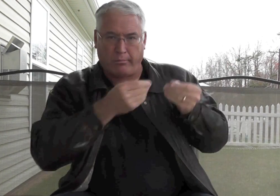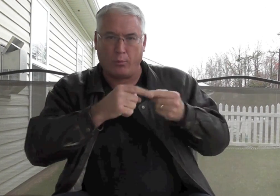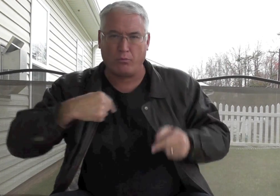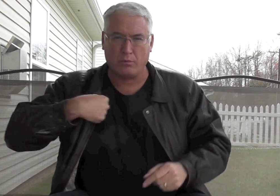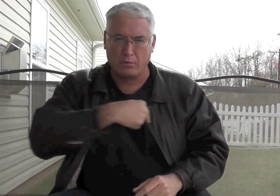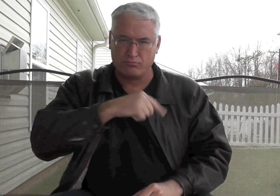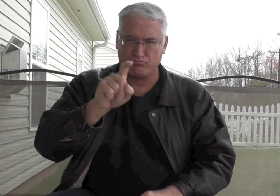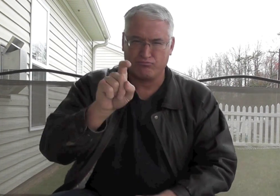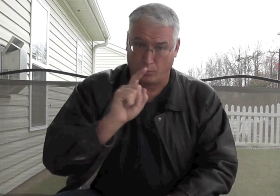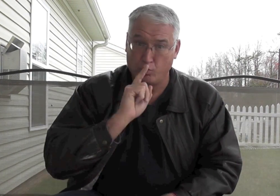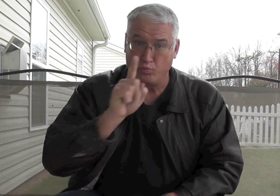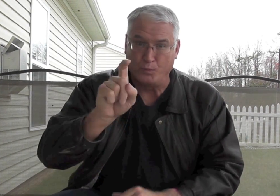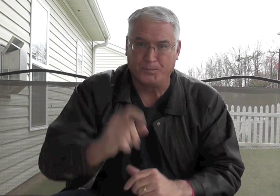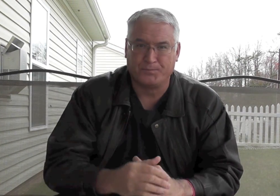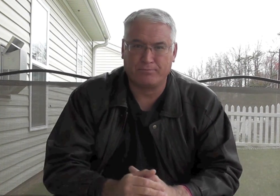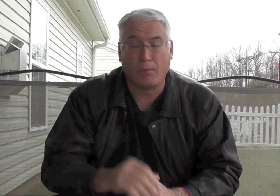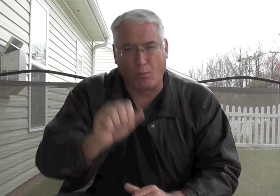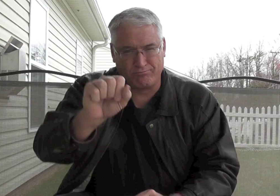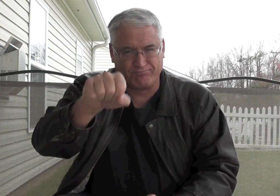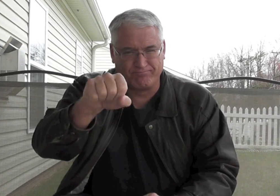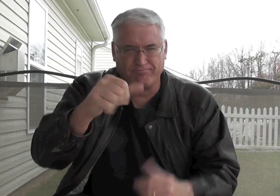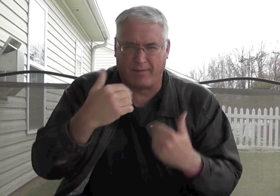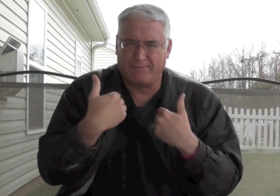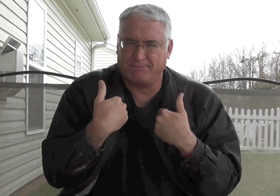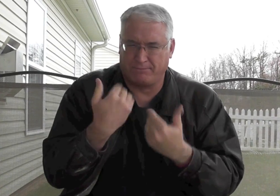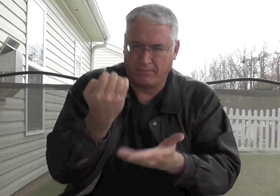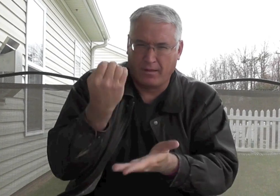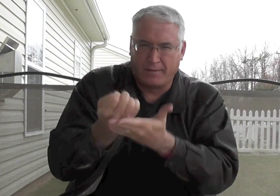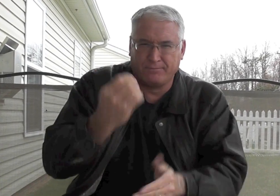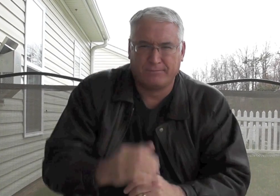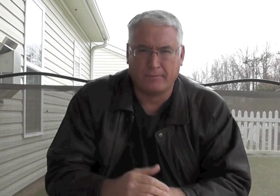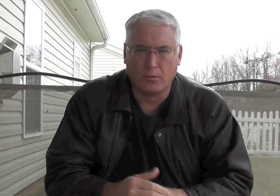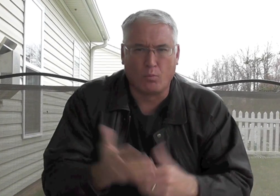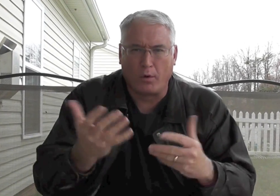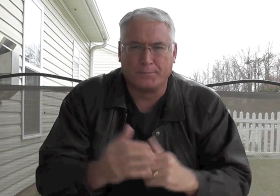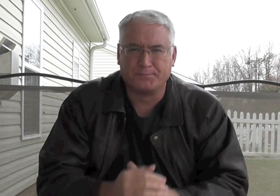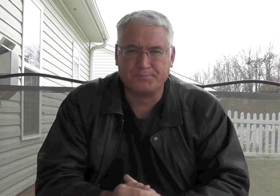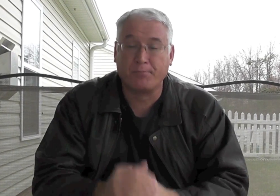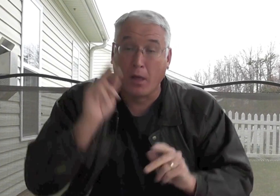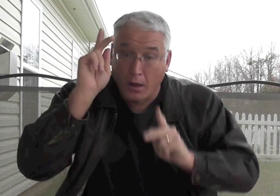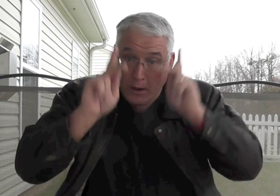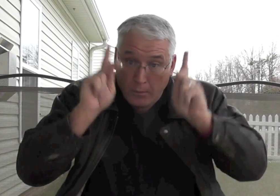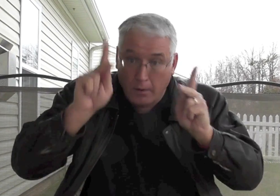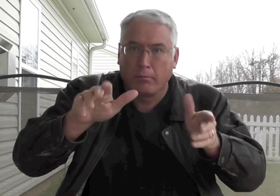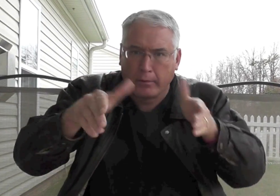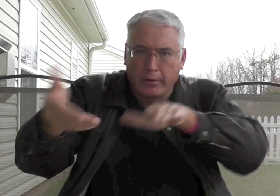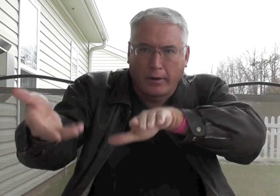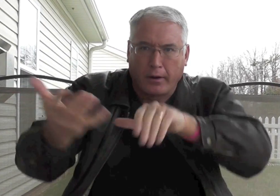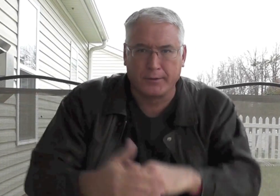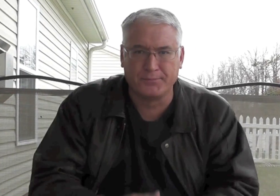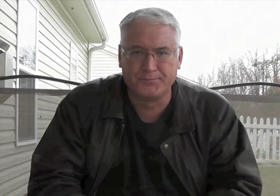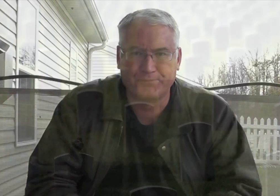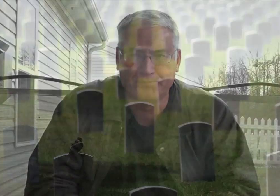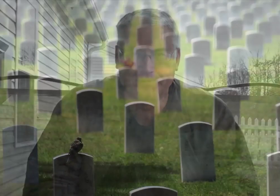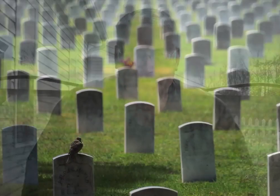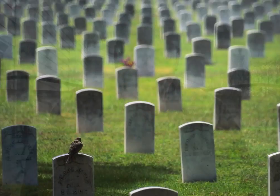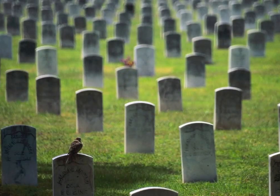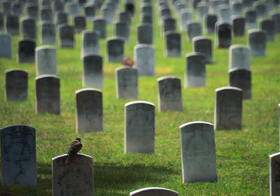Adam sinned and that was carried down to us? Yes. There's evidence. What is it? People die.